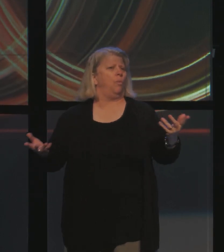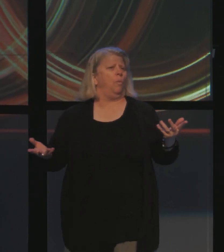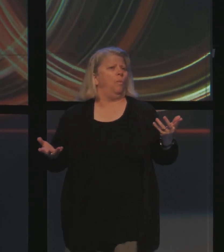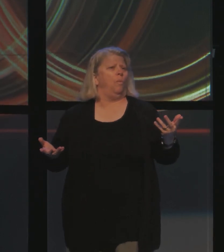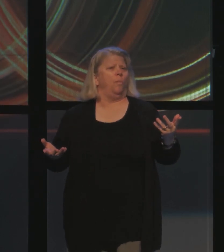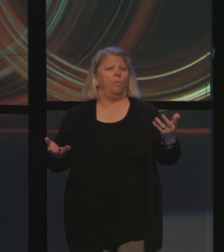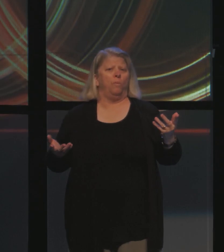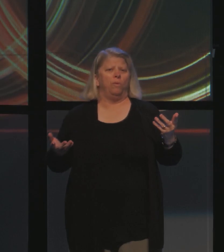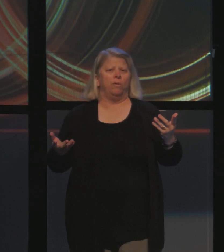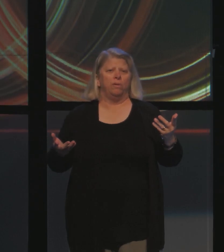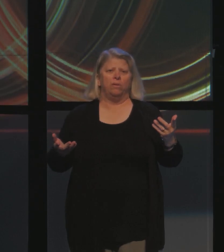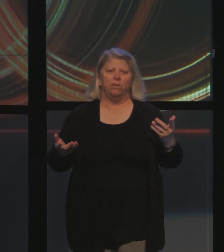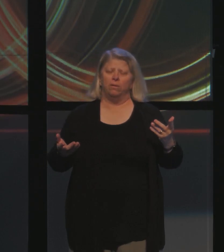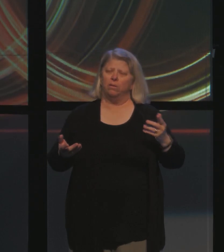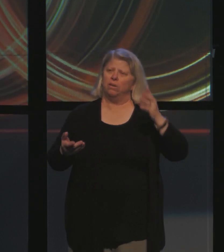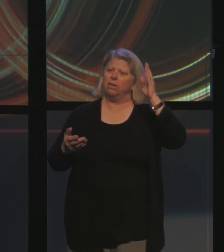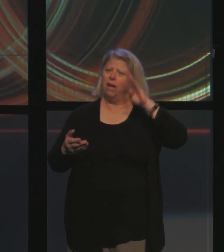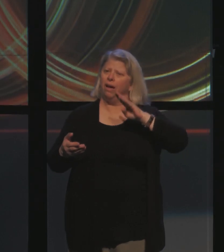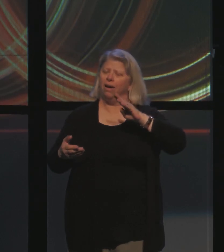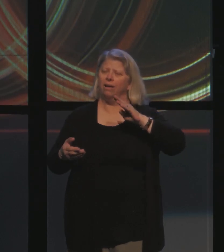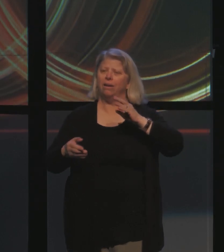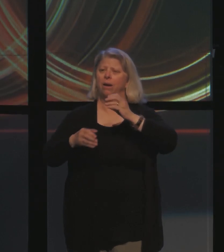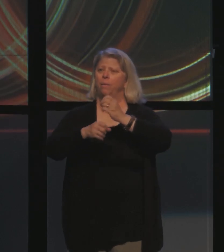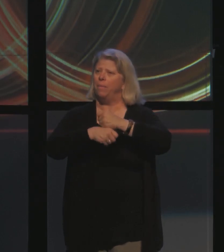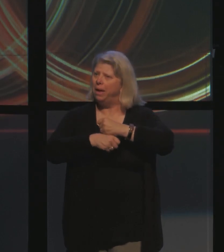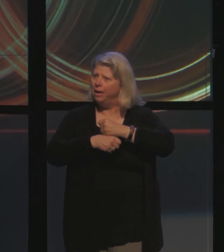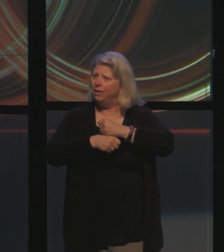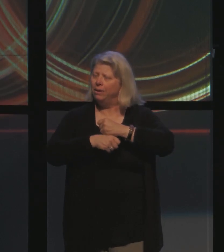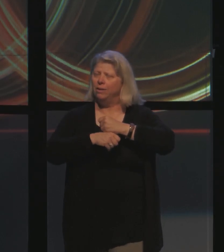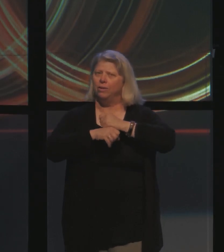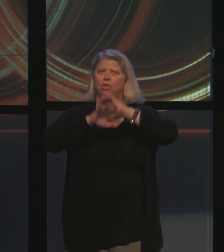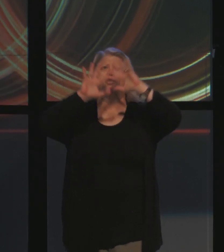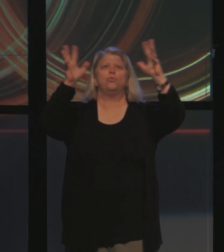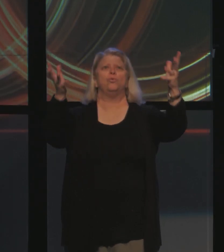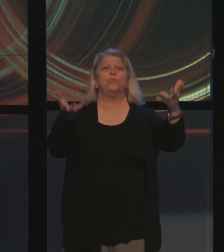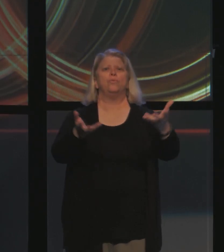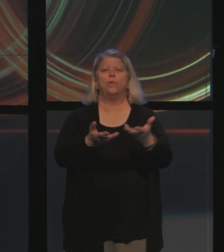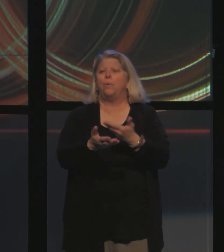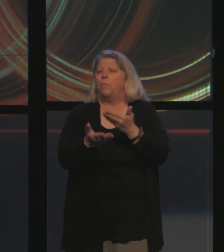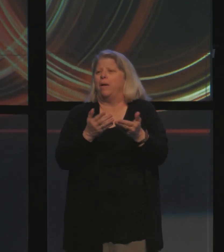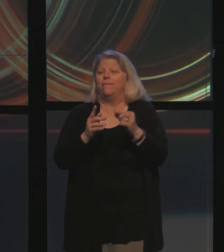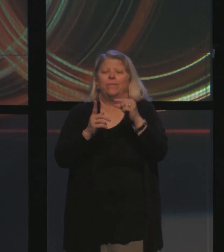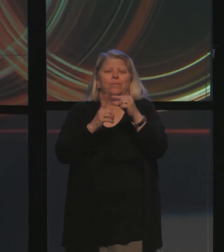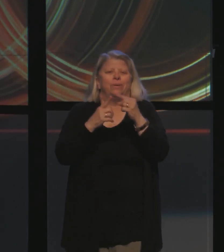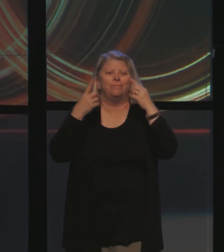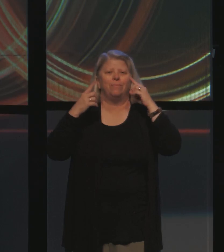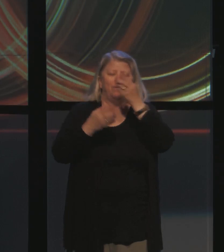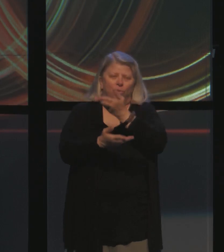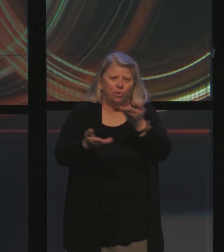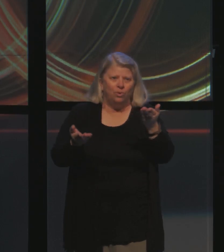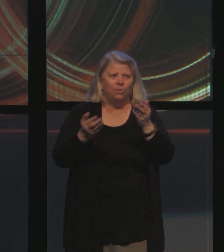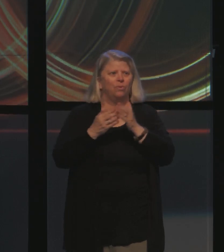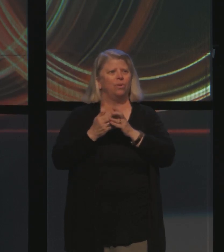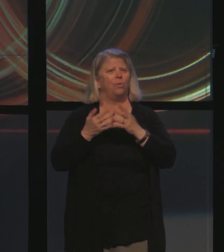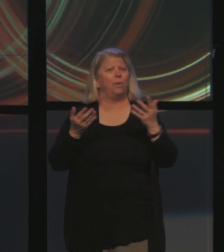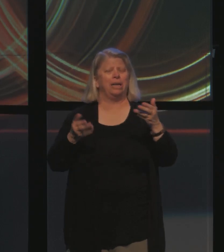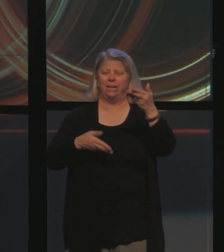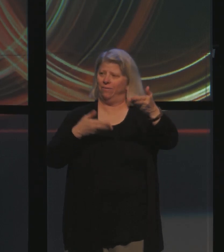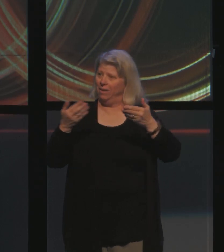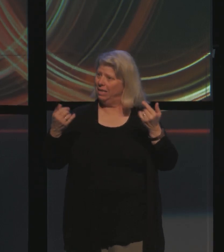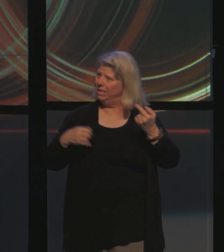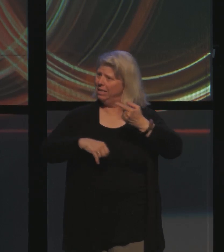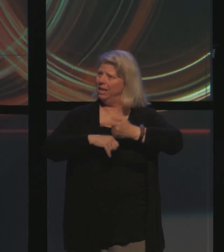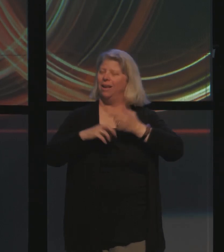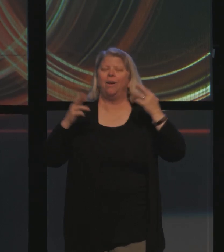is God, creator, the universe, again, whatever word works for you, What's the invitation for you?